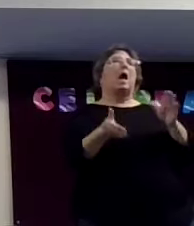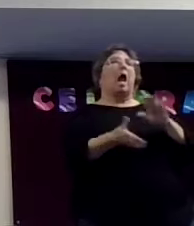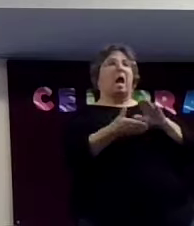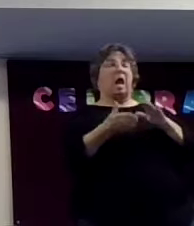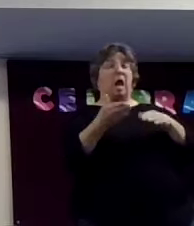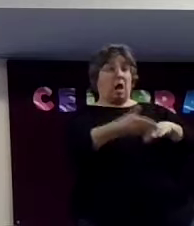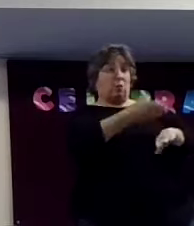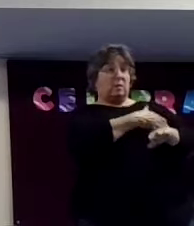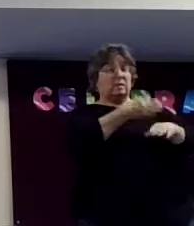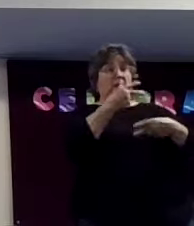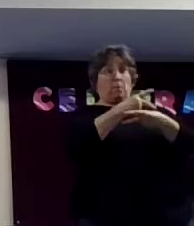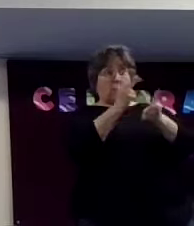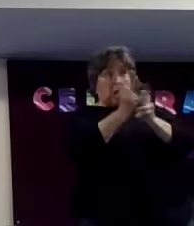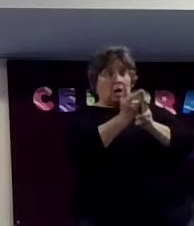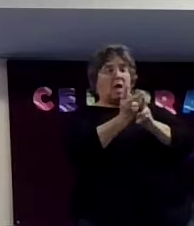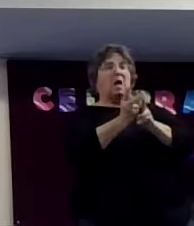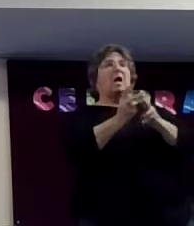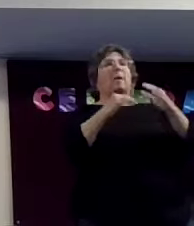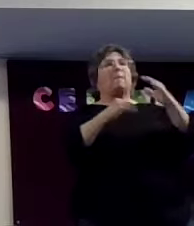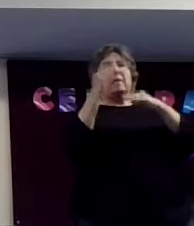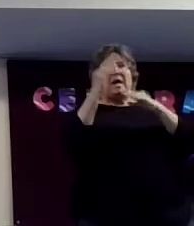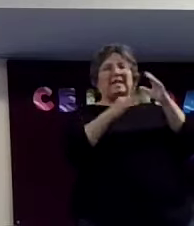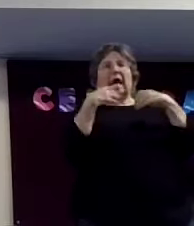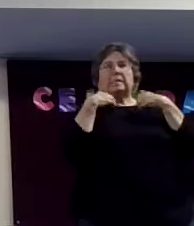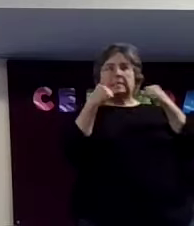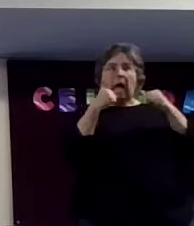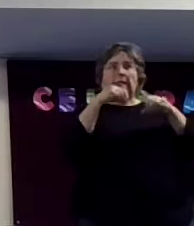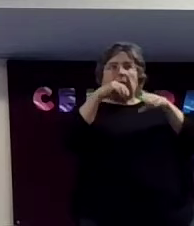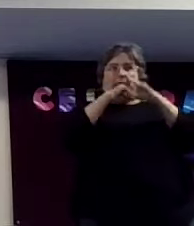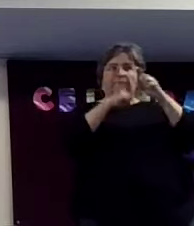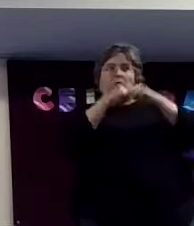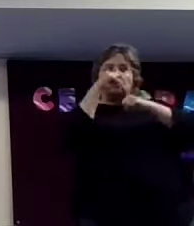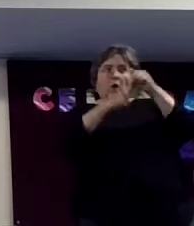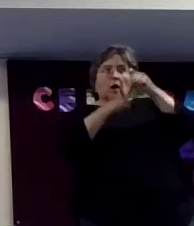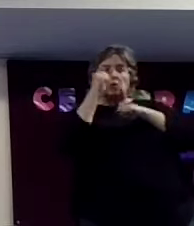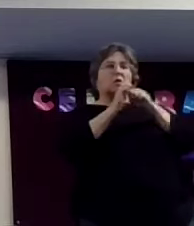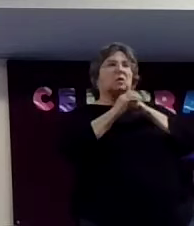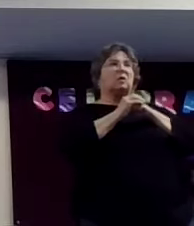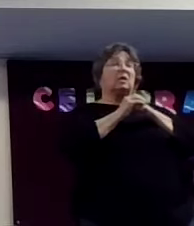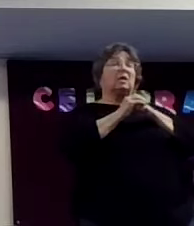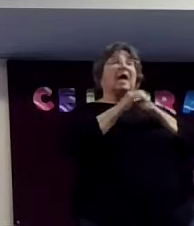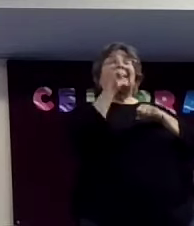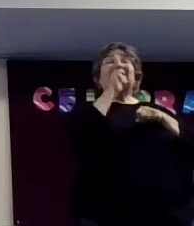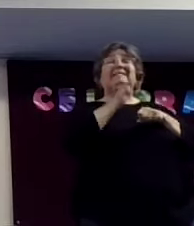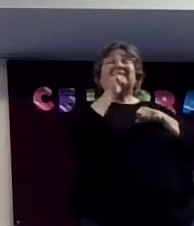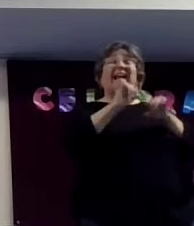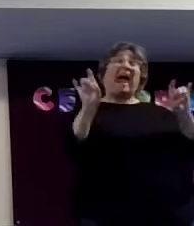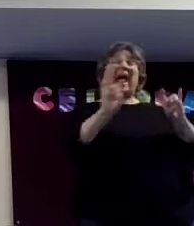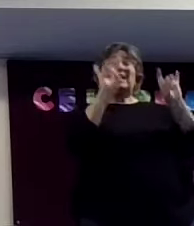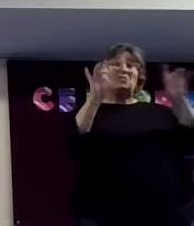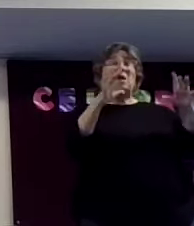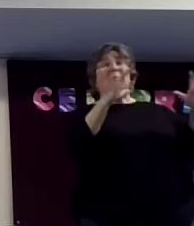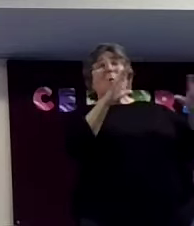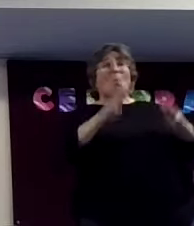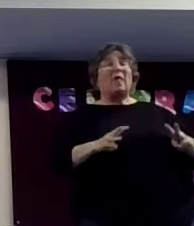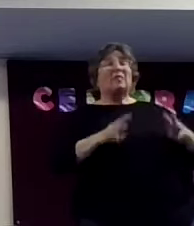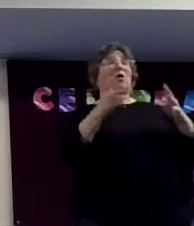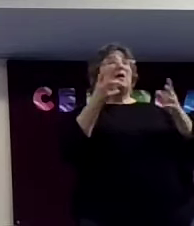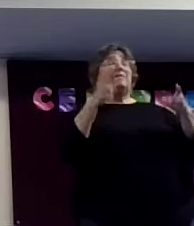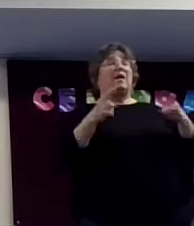production, building solid, modern infrastructure which can withstand extreme weather events, and making